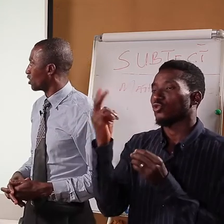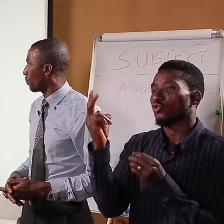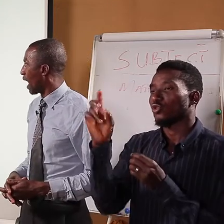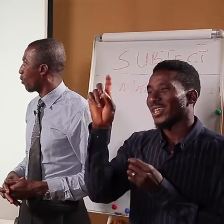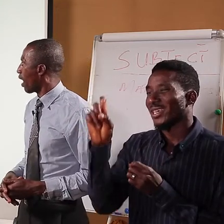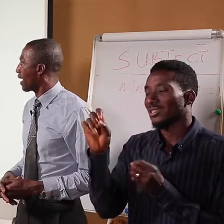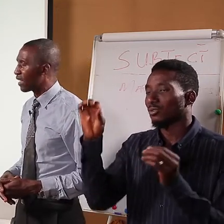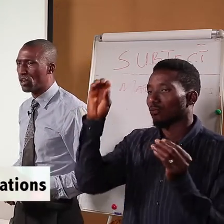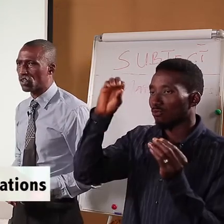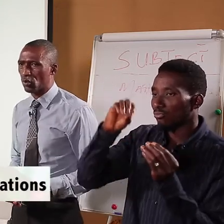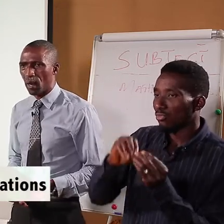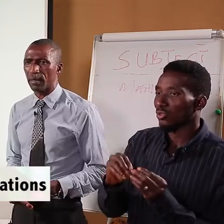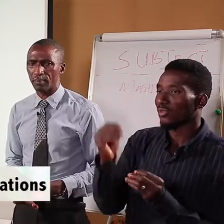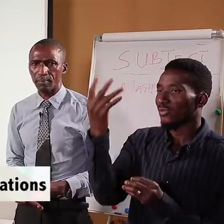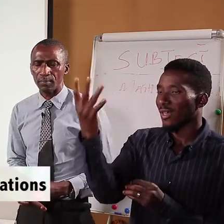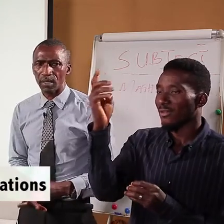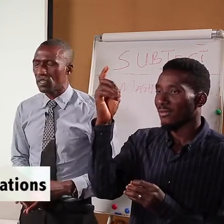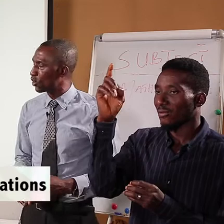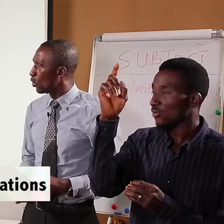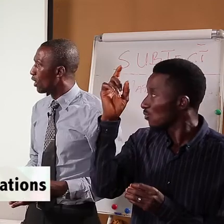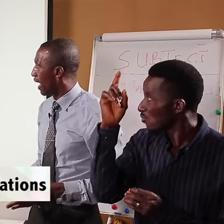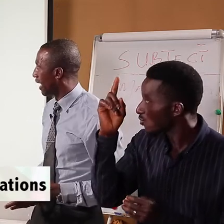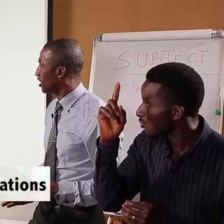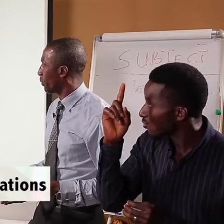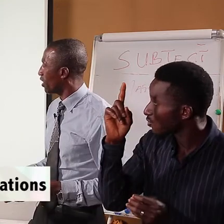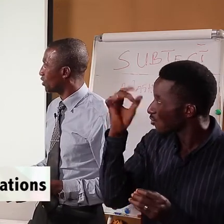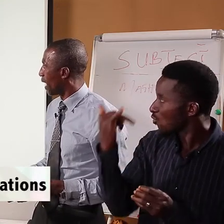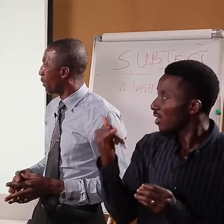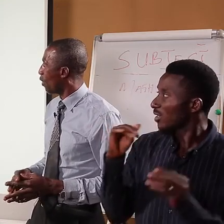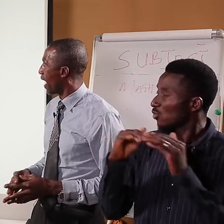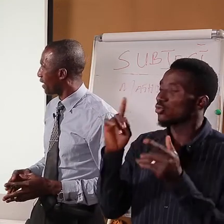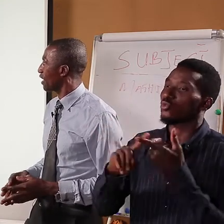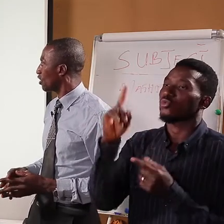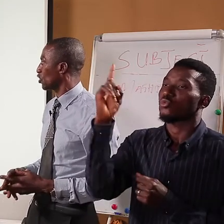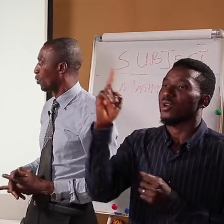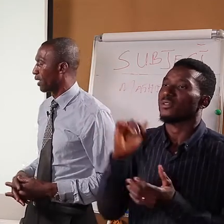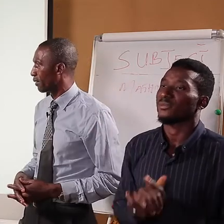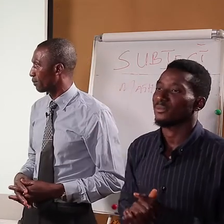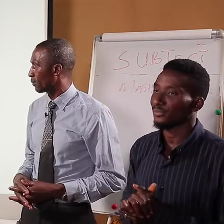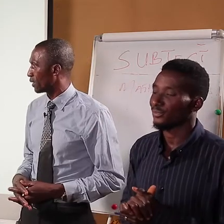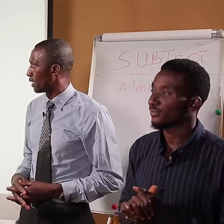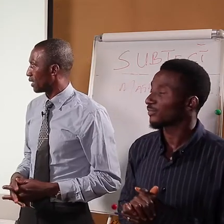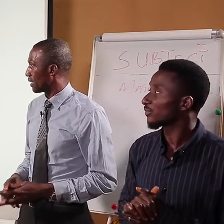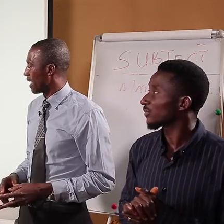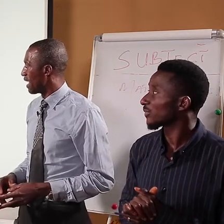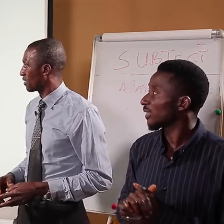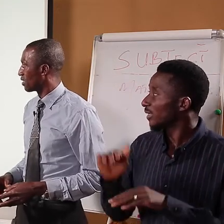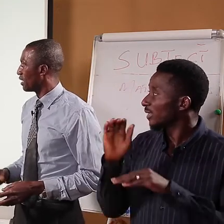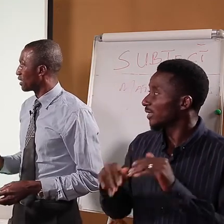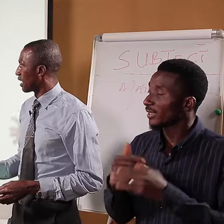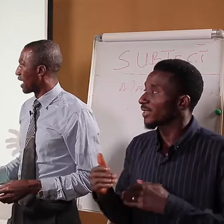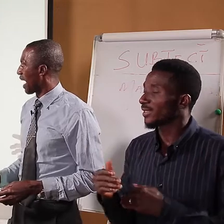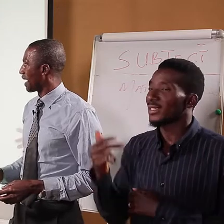2x plus 5y equals to 1. 2x plus 5y equals to 1. Then